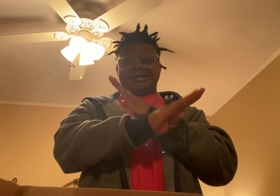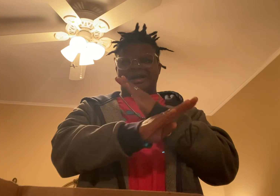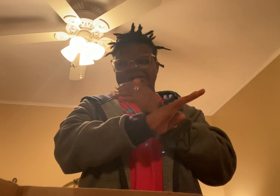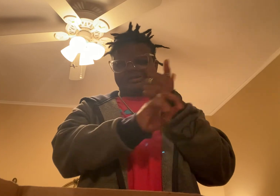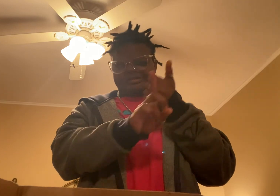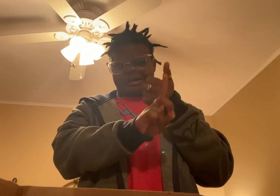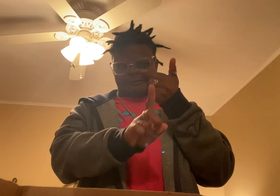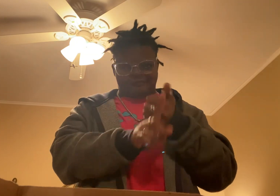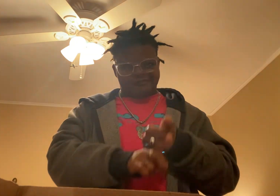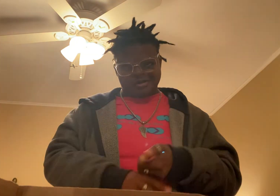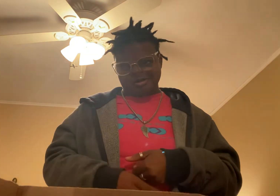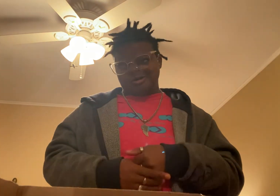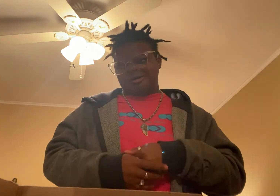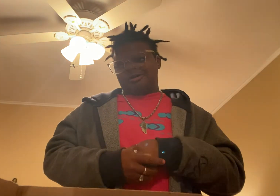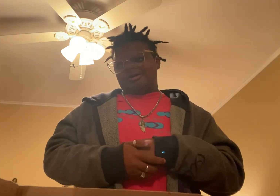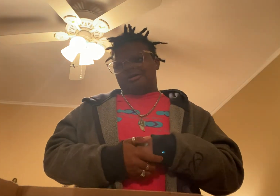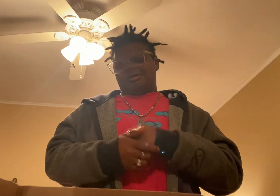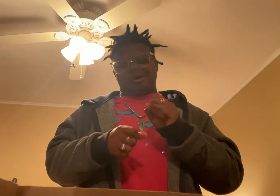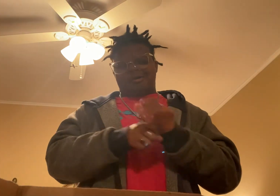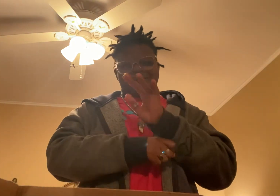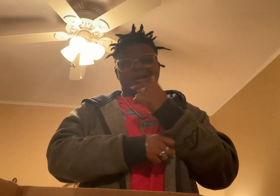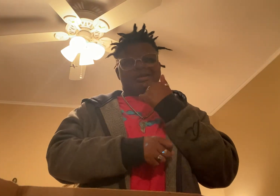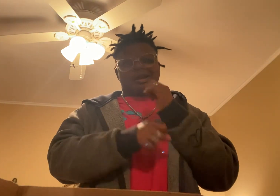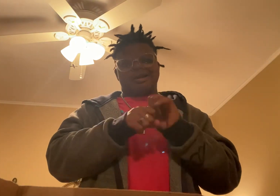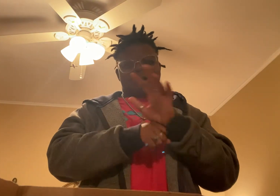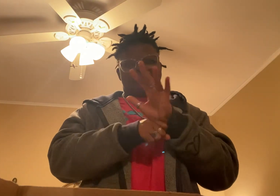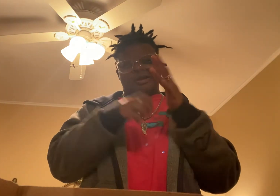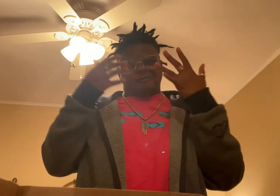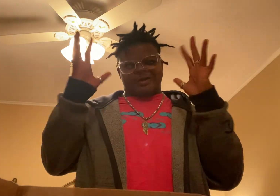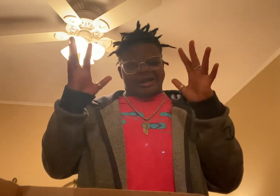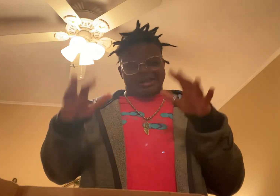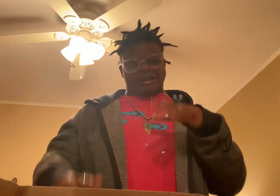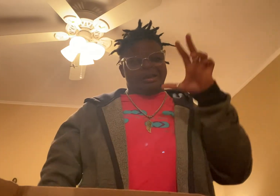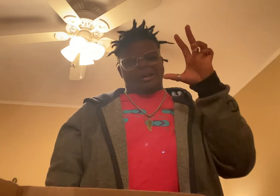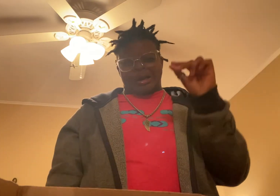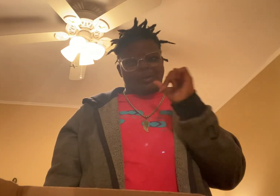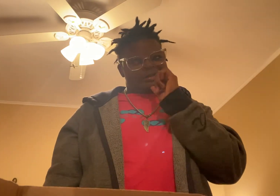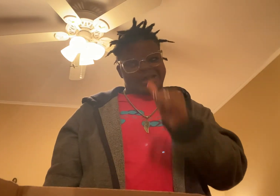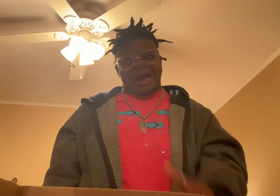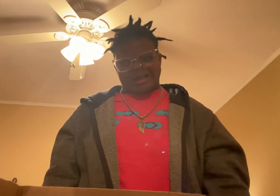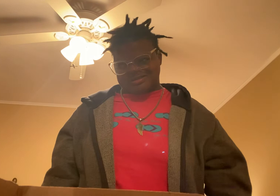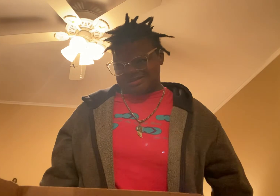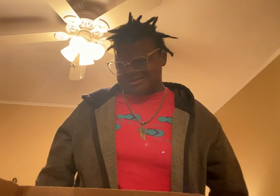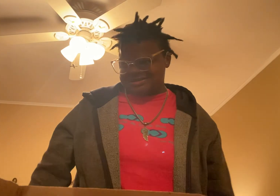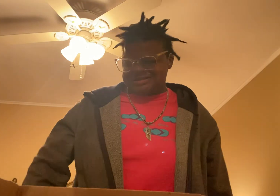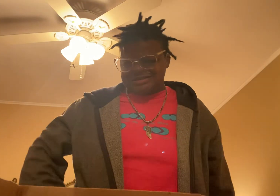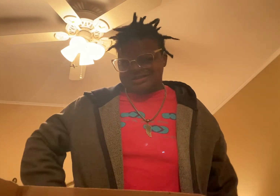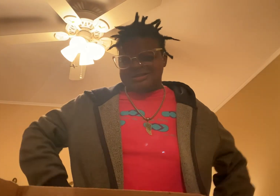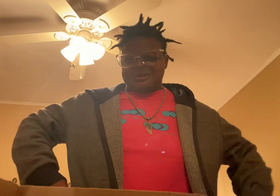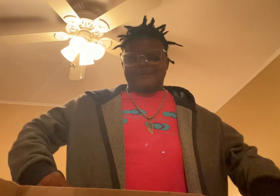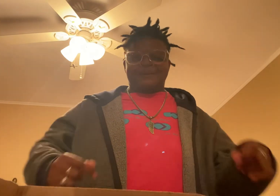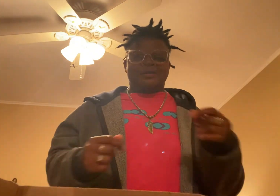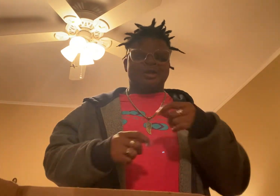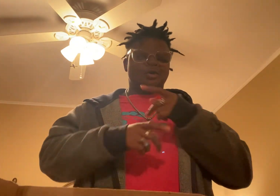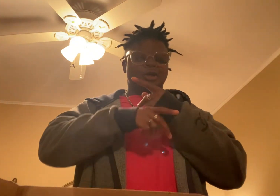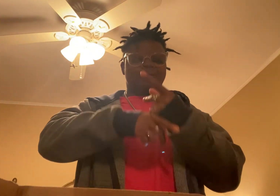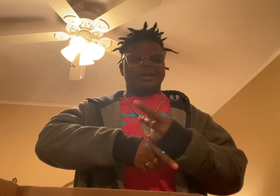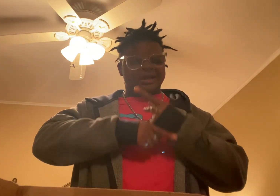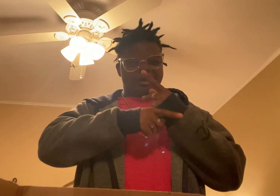protect yourself. They say COVID is finished. No, it's not. So just be